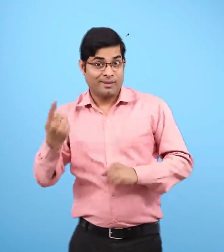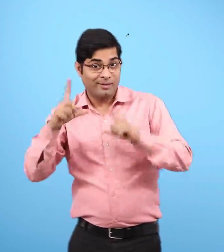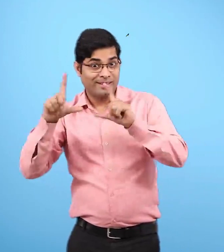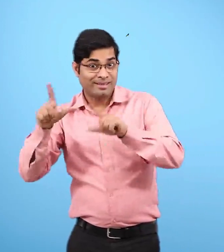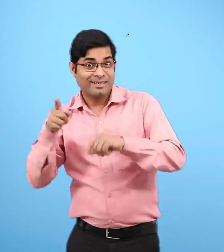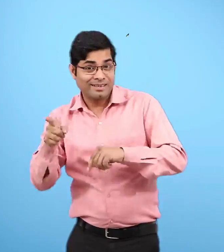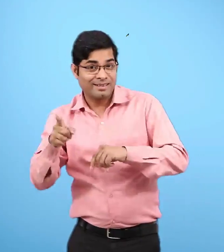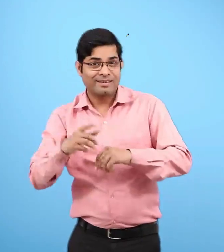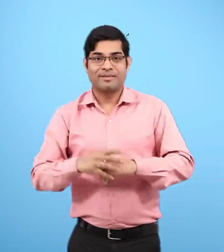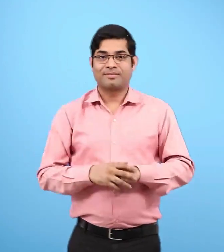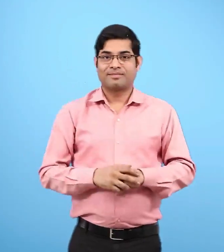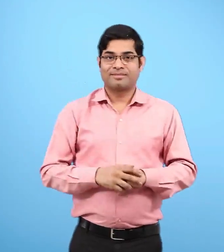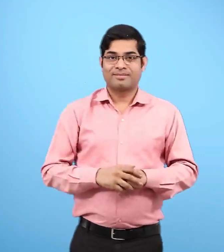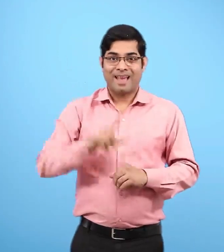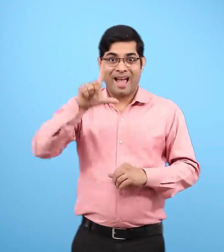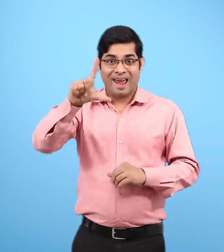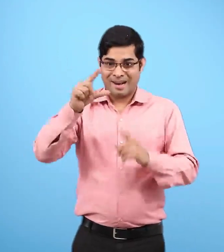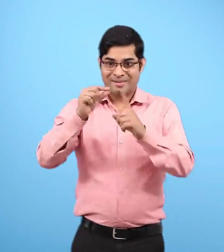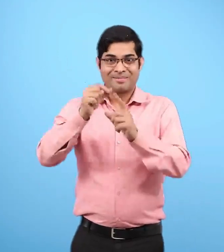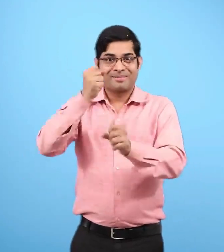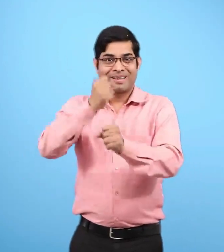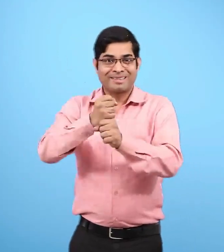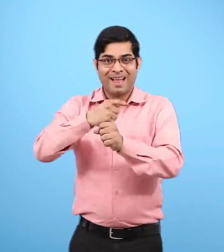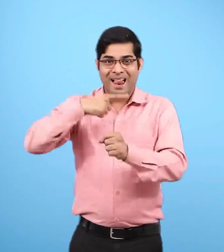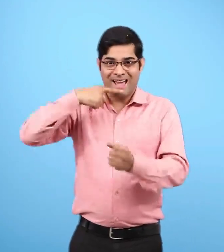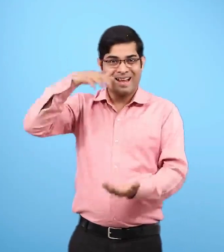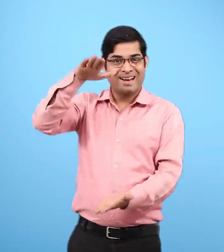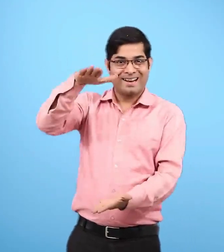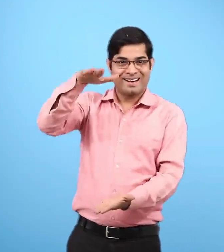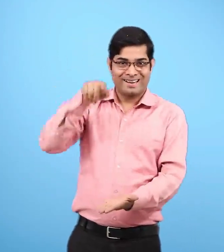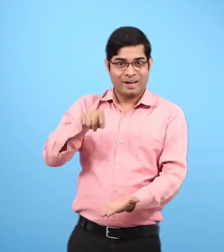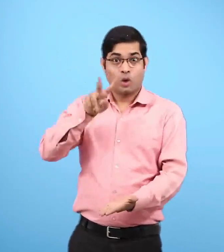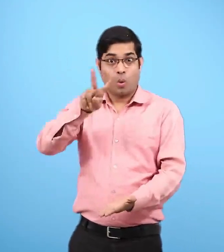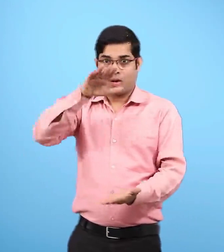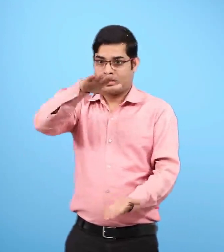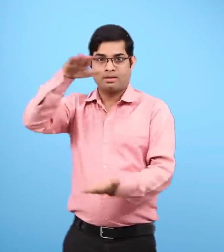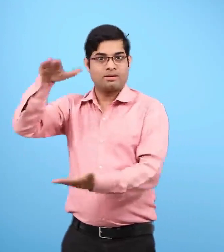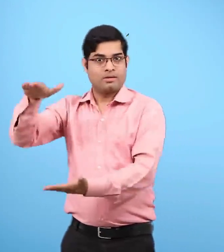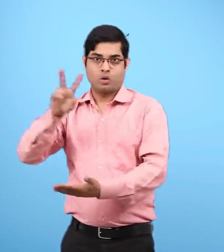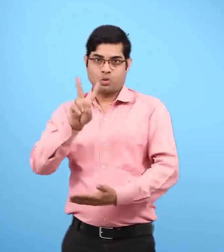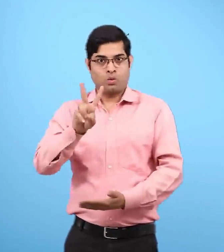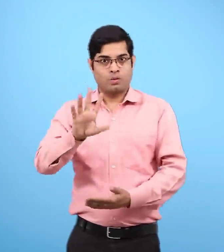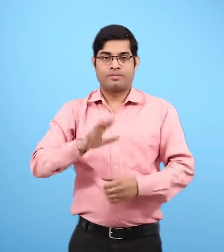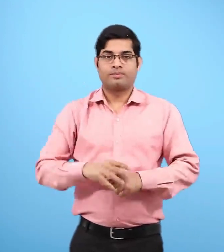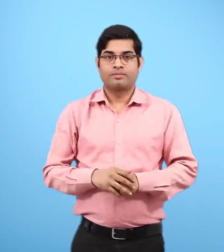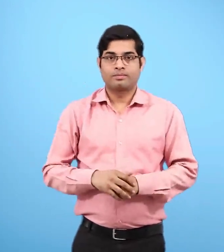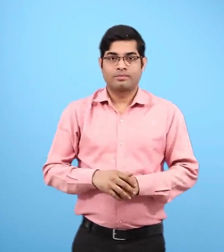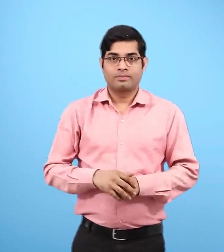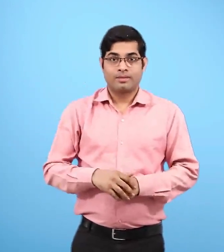Picture 2 shows two LPG cylinders. Cylinder 1 is